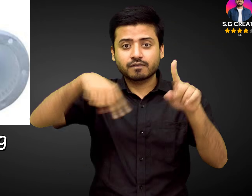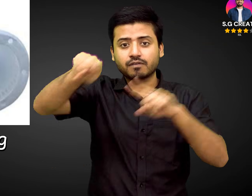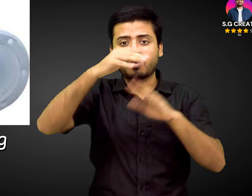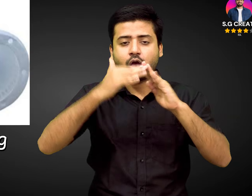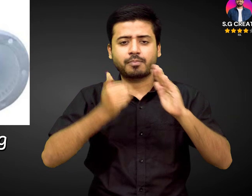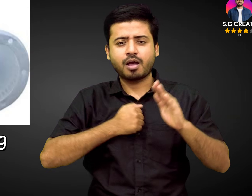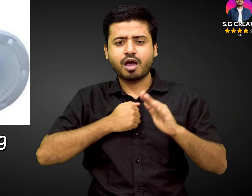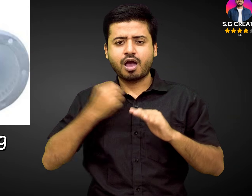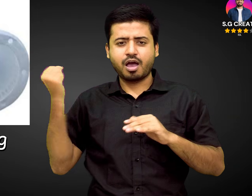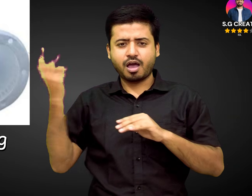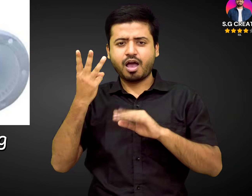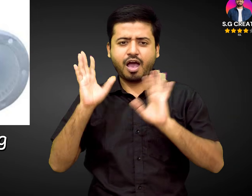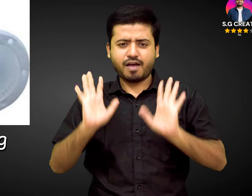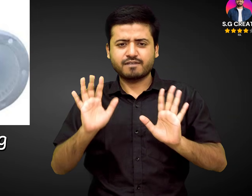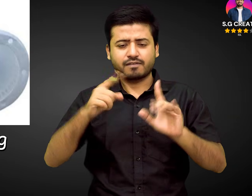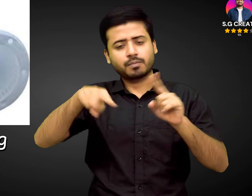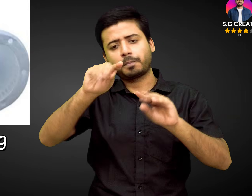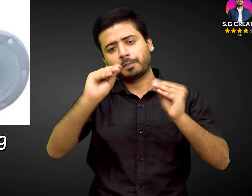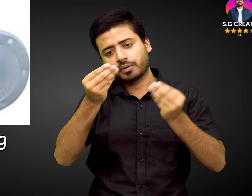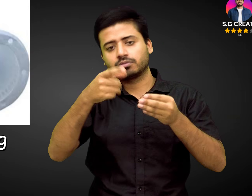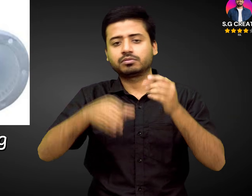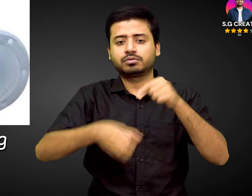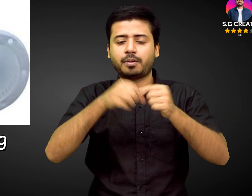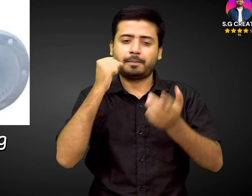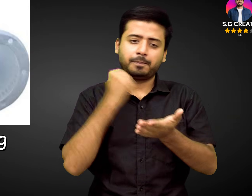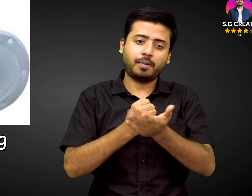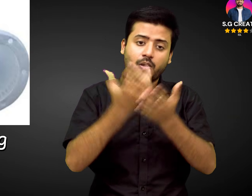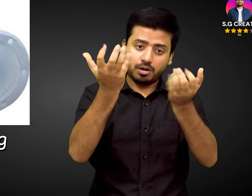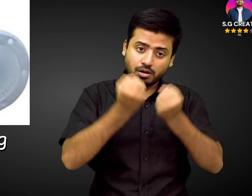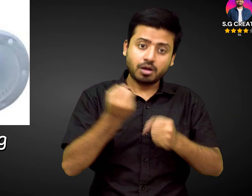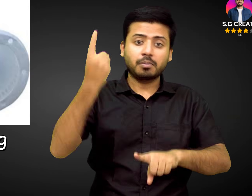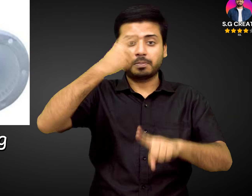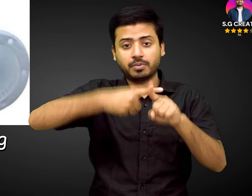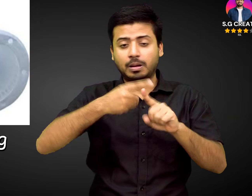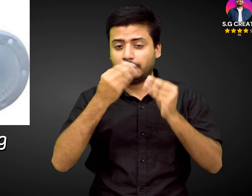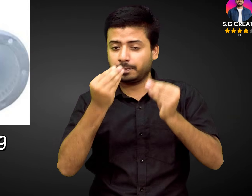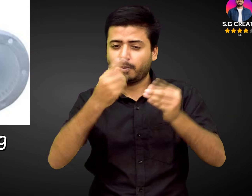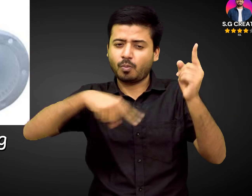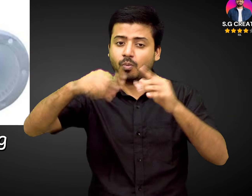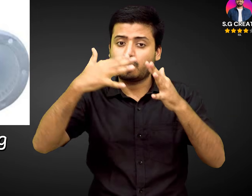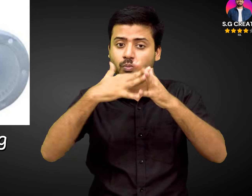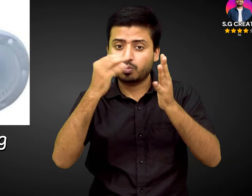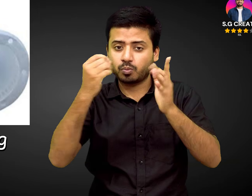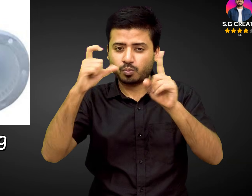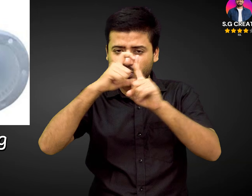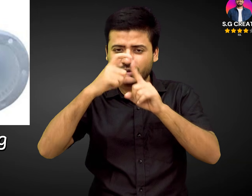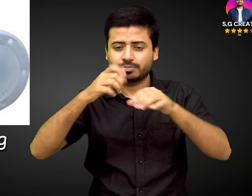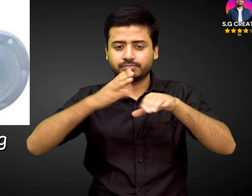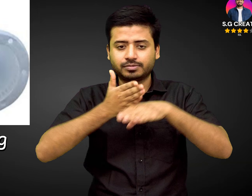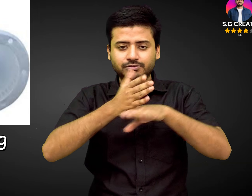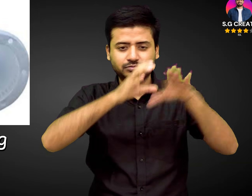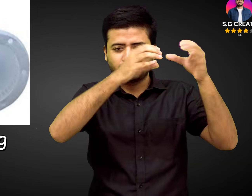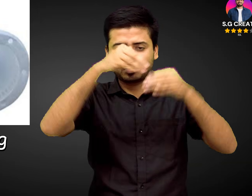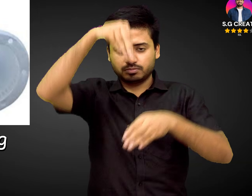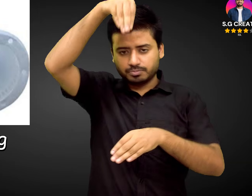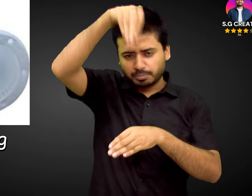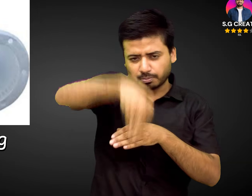act like liquid sandpaper, slowly degrading the internal components of your household plumbing over time. Washing machines